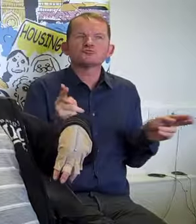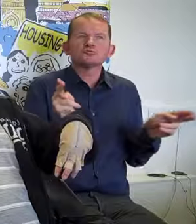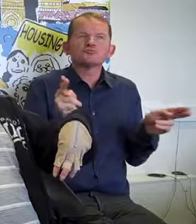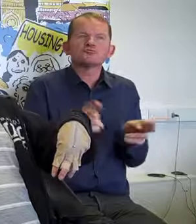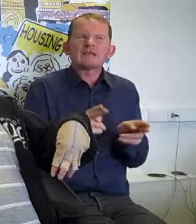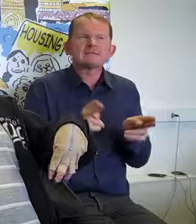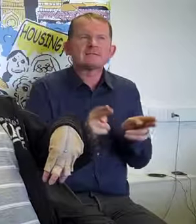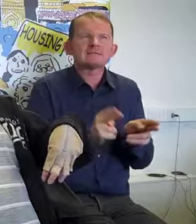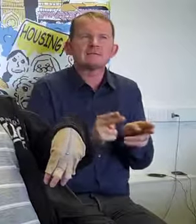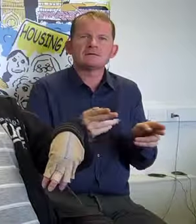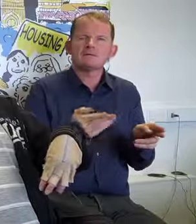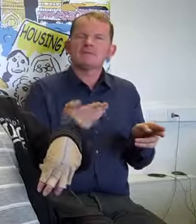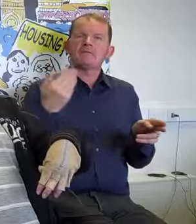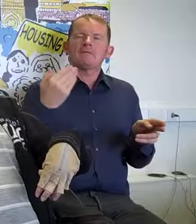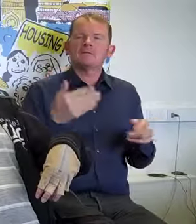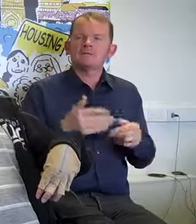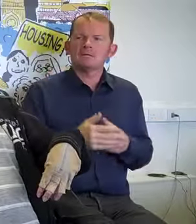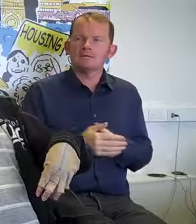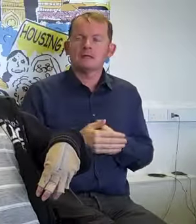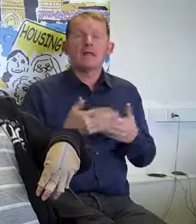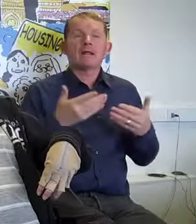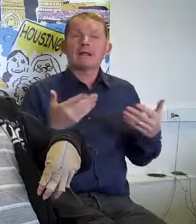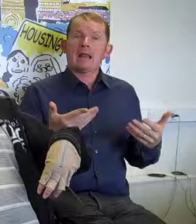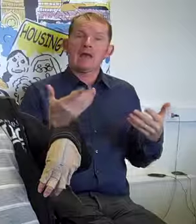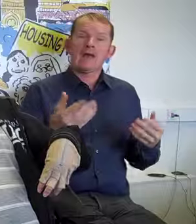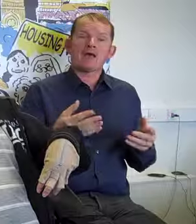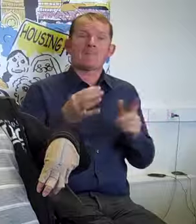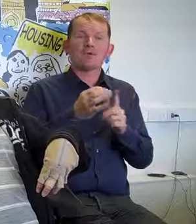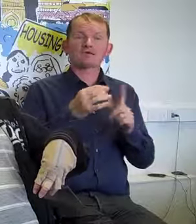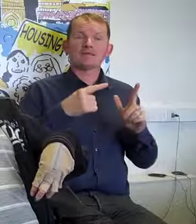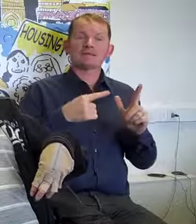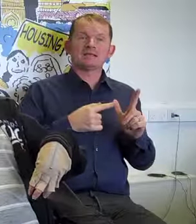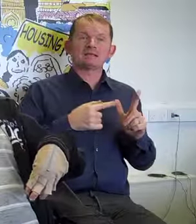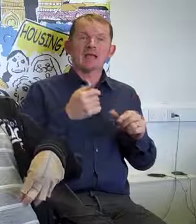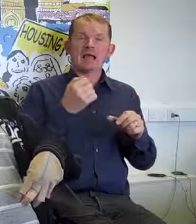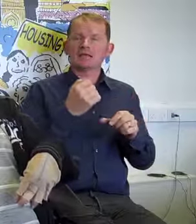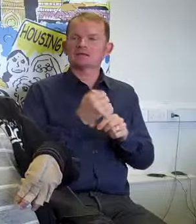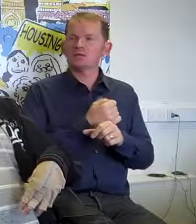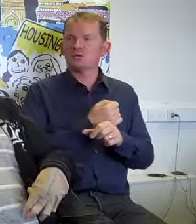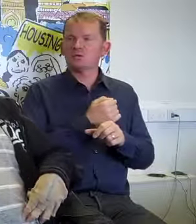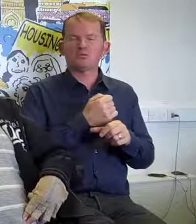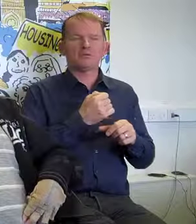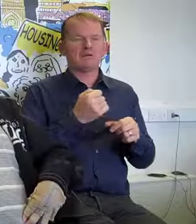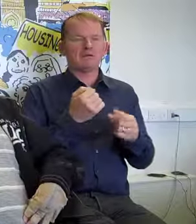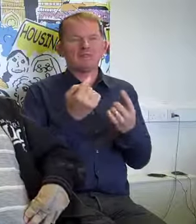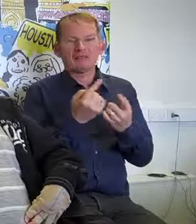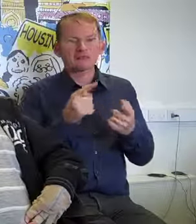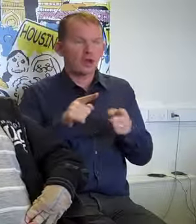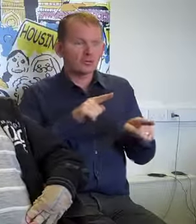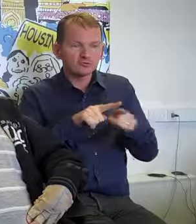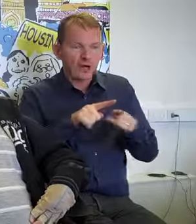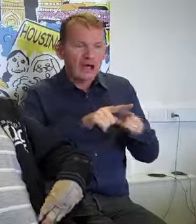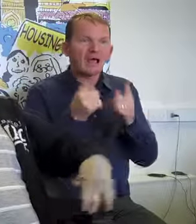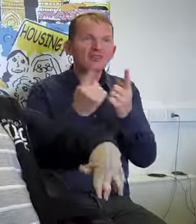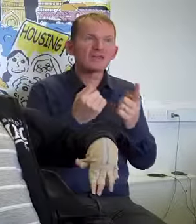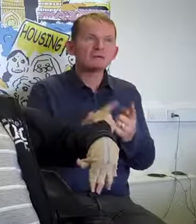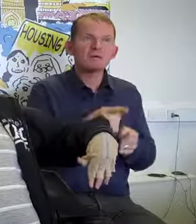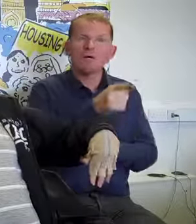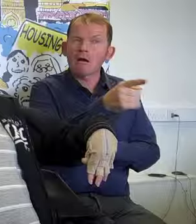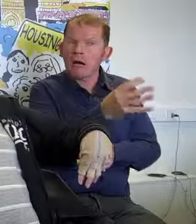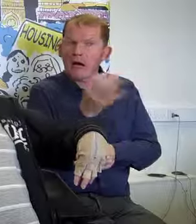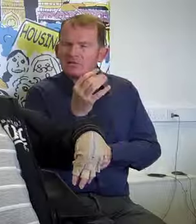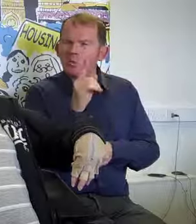think, oh now I've got a personal assistant, I can do this or I'll try it out. What kind of things are you looking